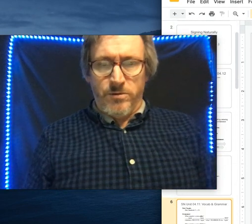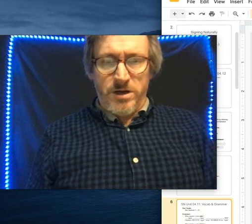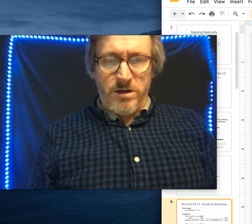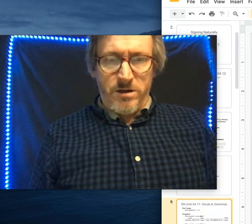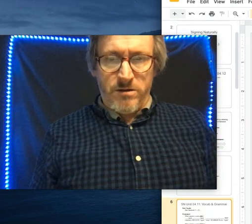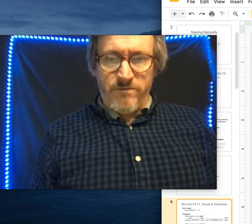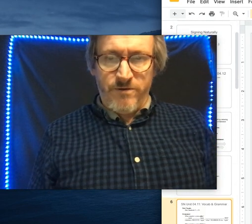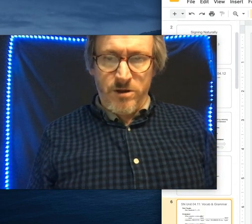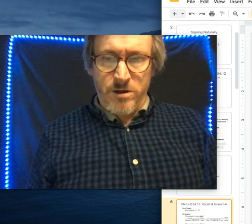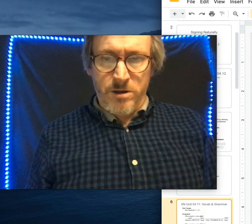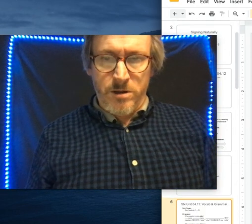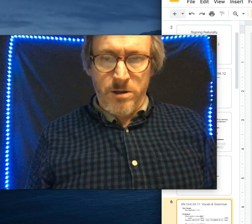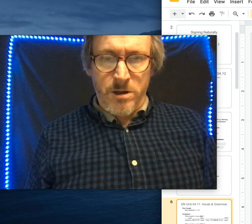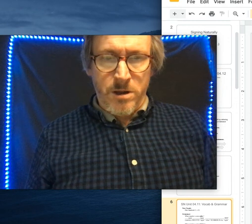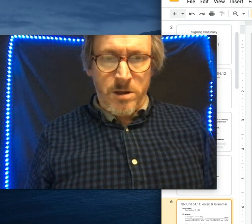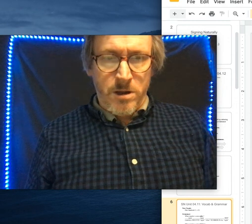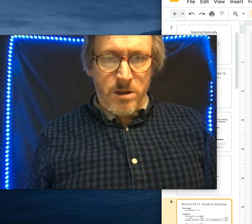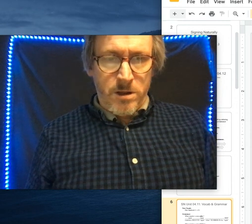Get rid of,